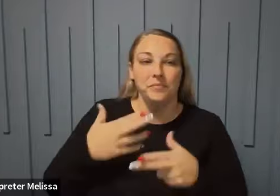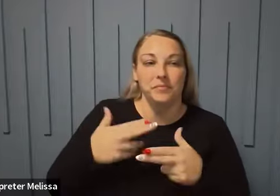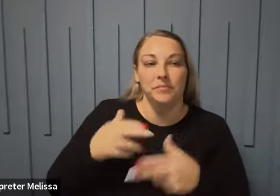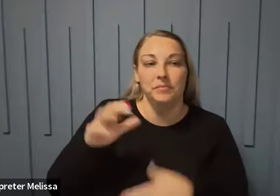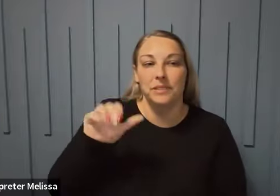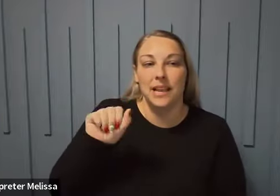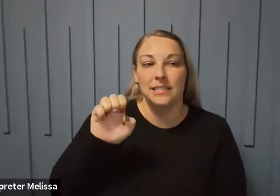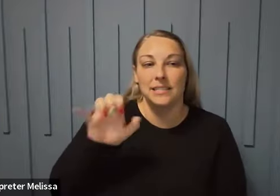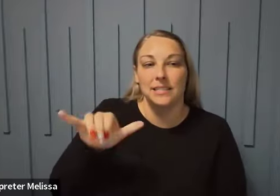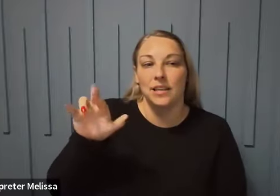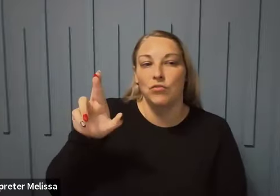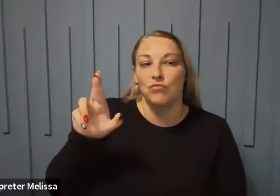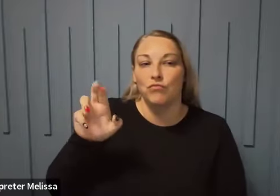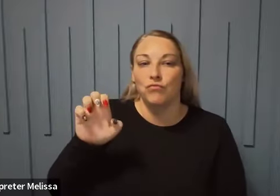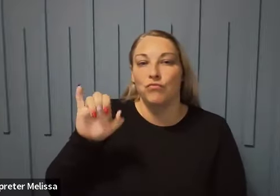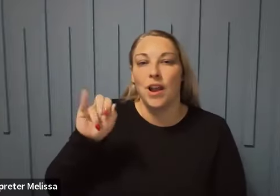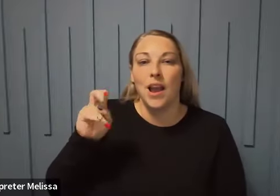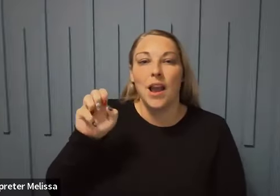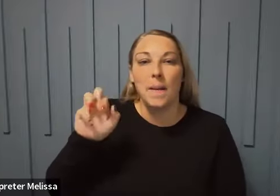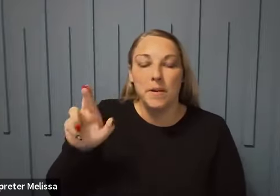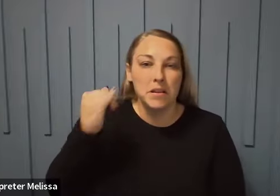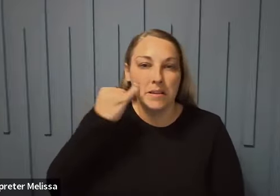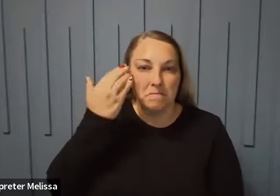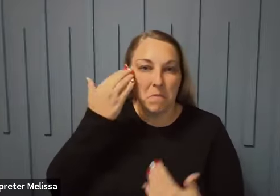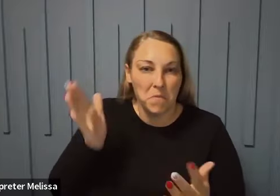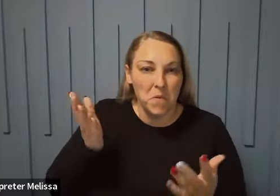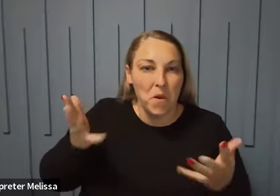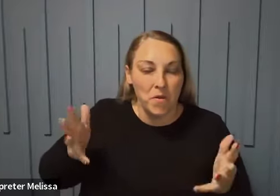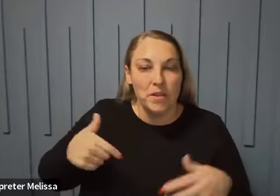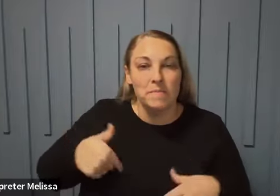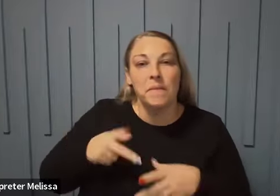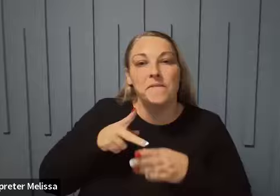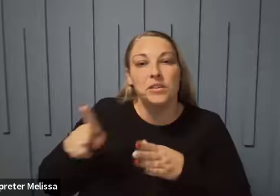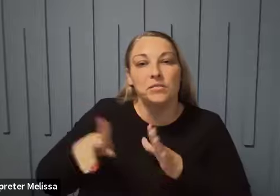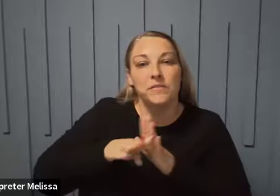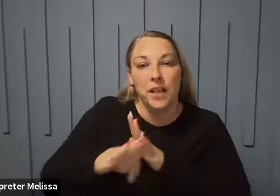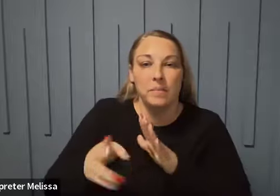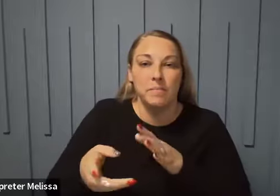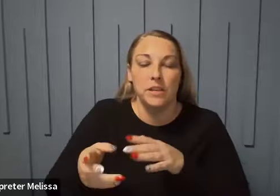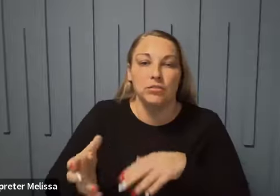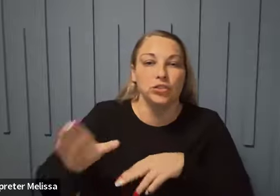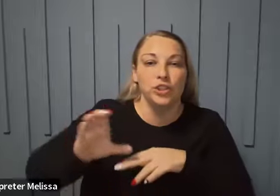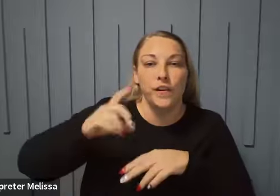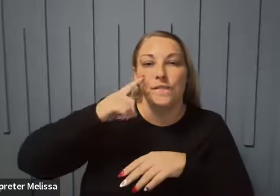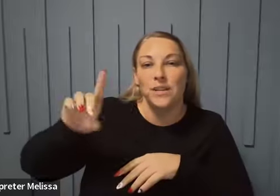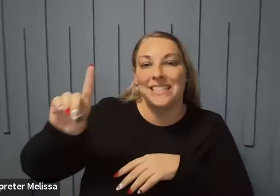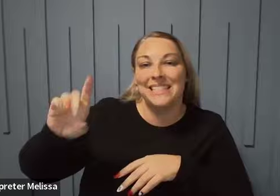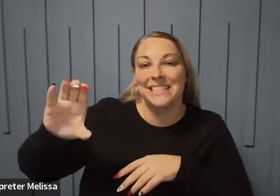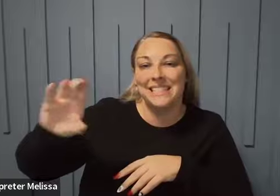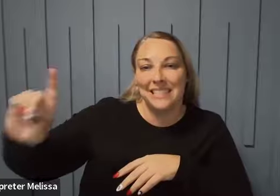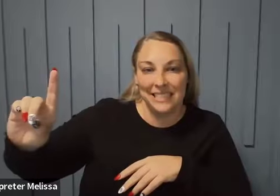Casey Reimer, for all of you who don't know me, and I am the Professional Development Chair for